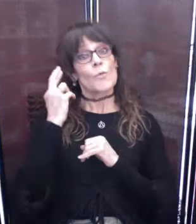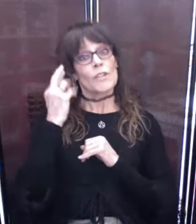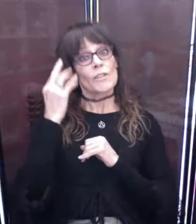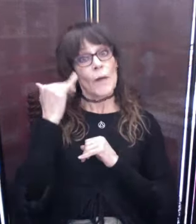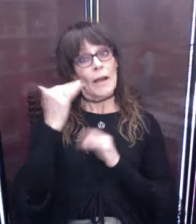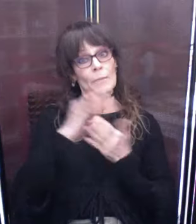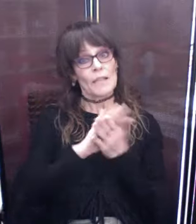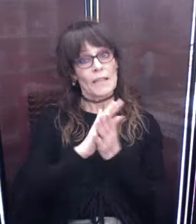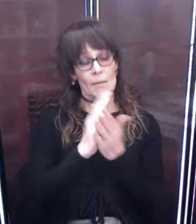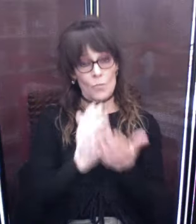inventory and make